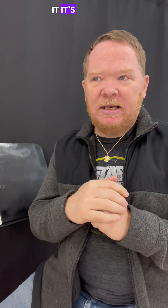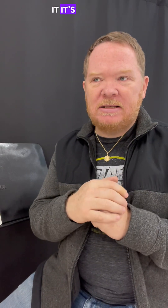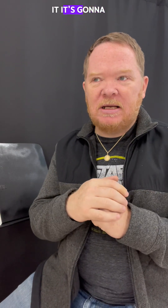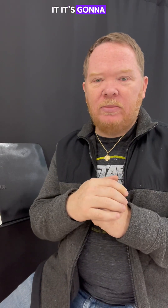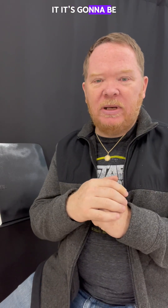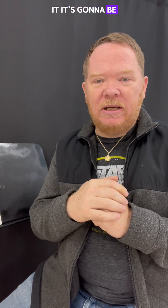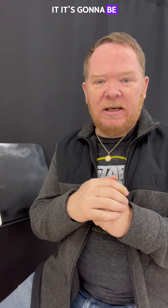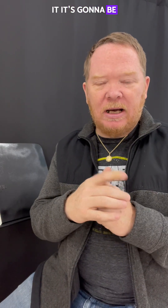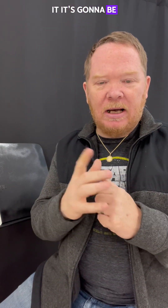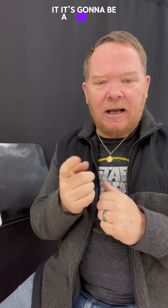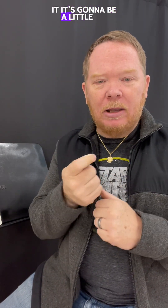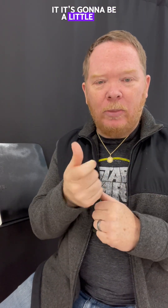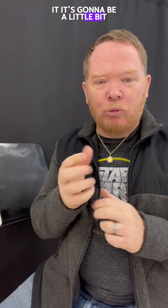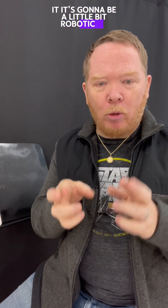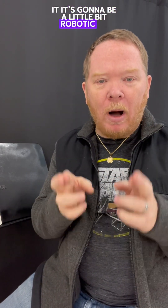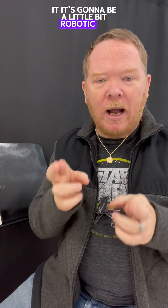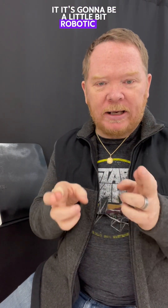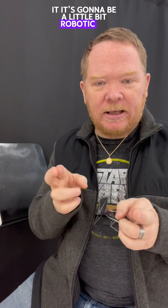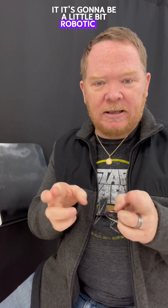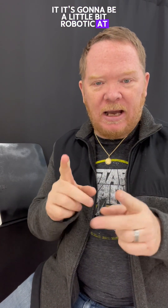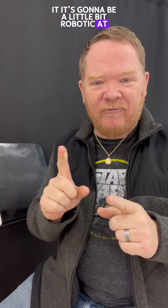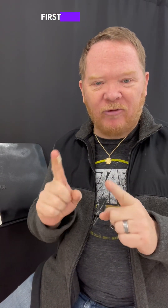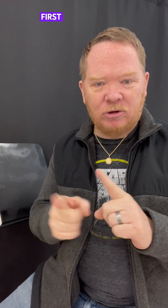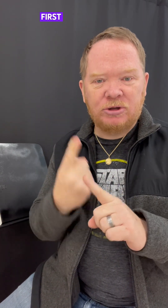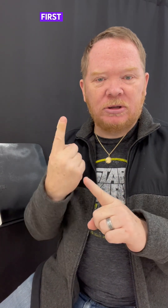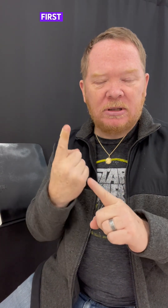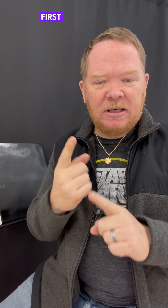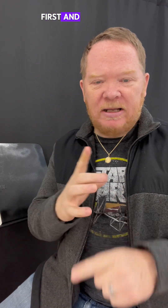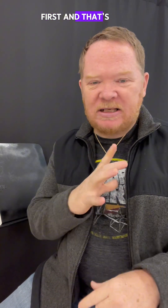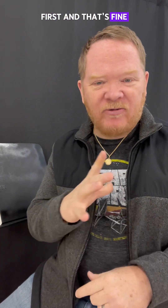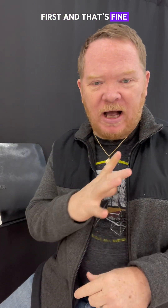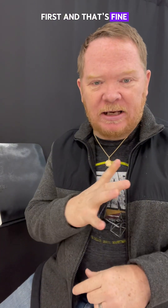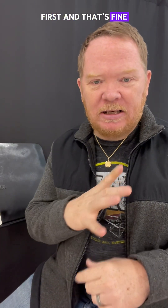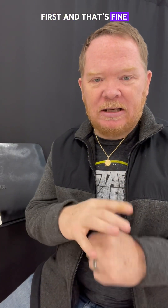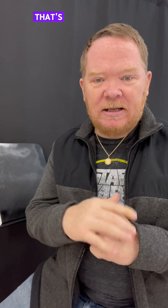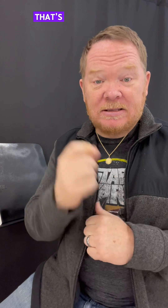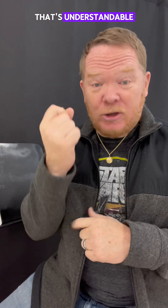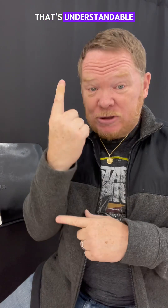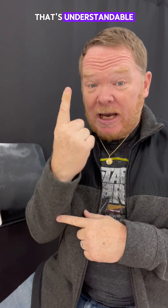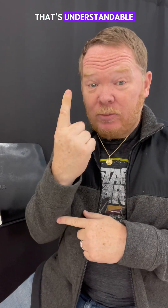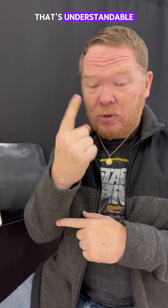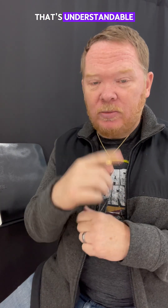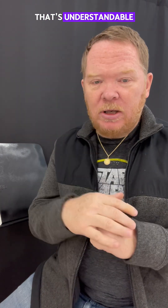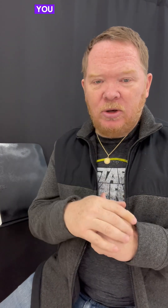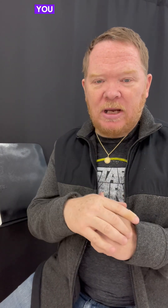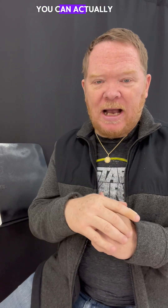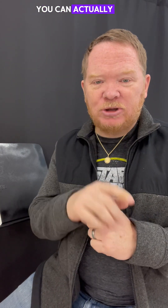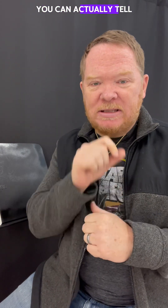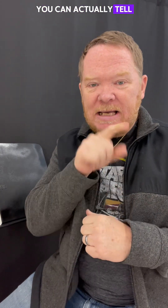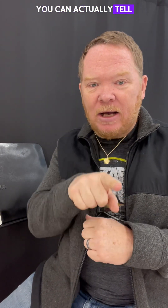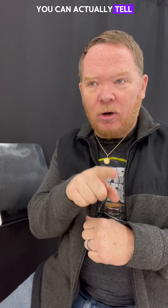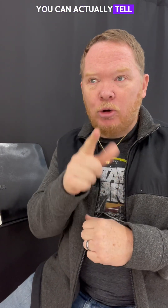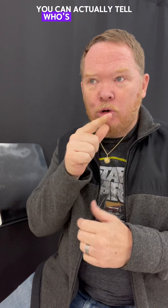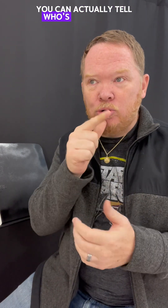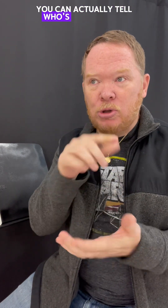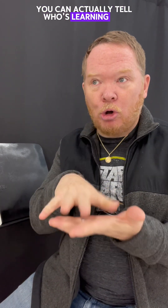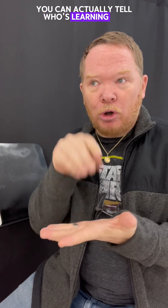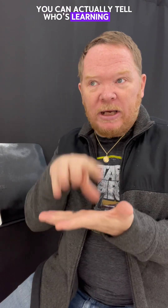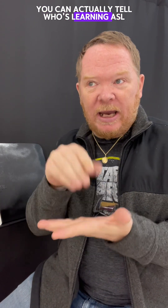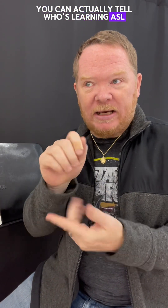going to be a little bit robotic at first, and that's fine. That's understandable. You can actually tell who's learning ASL,